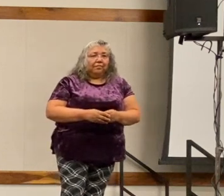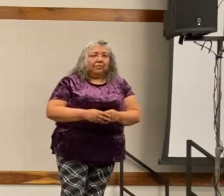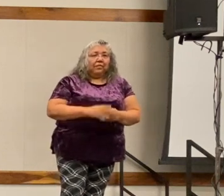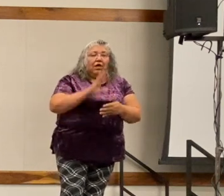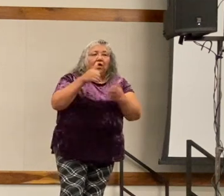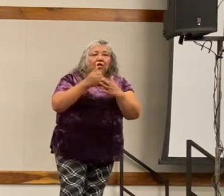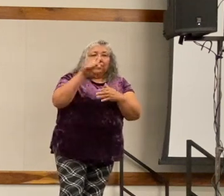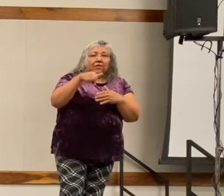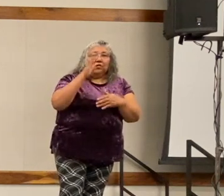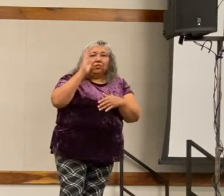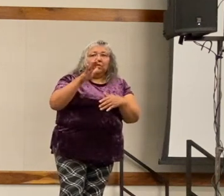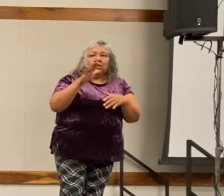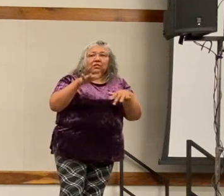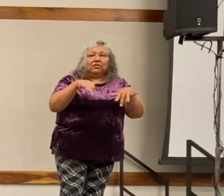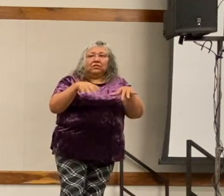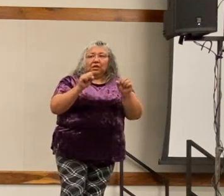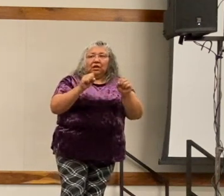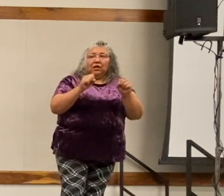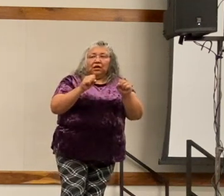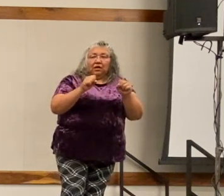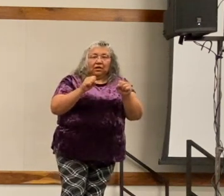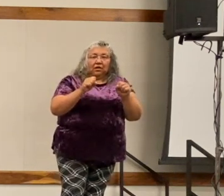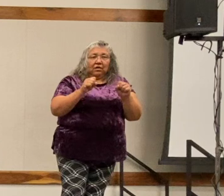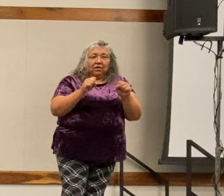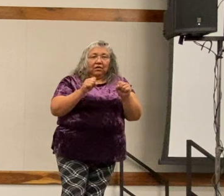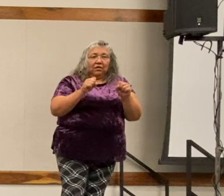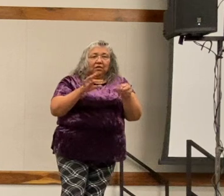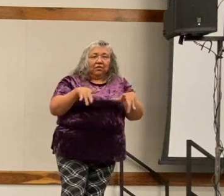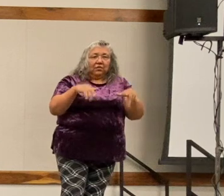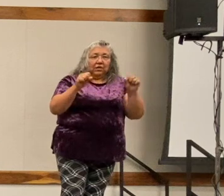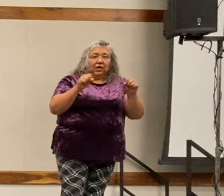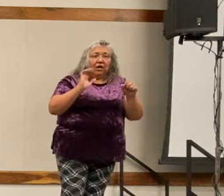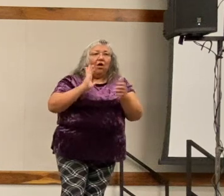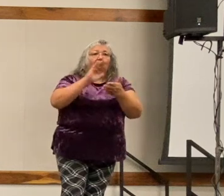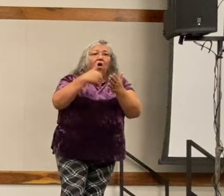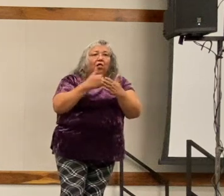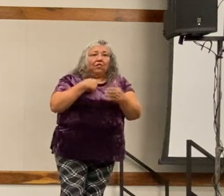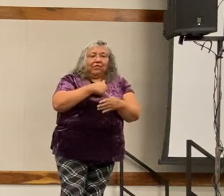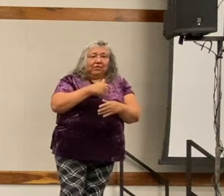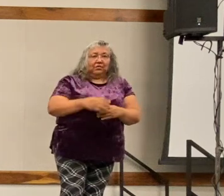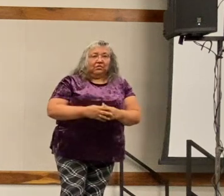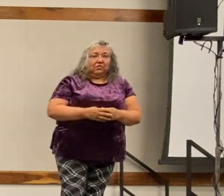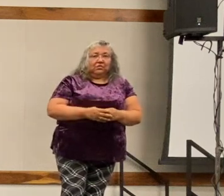All this is going to take, it's going to take all of us.